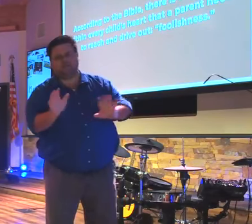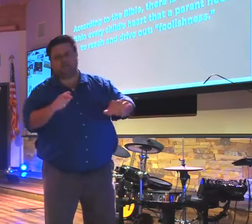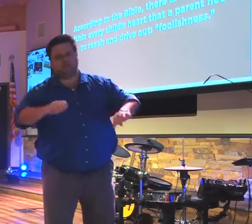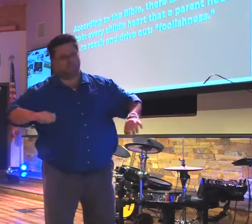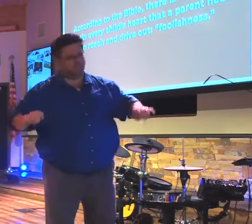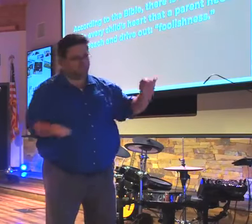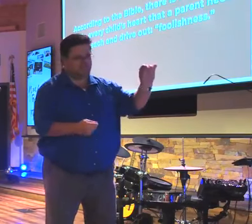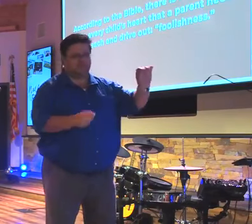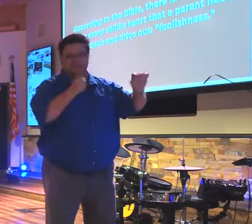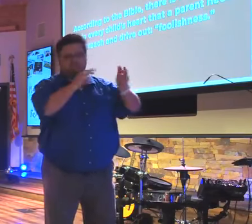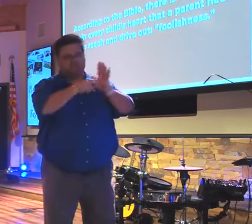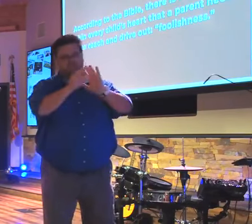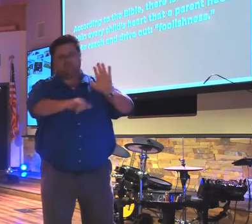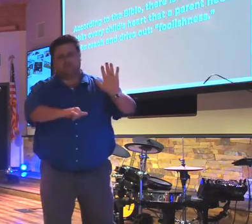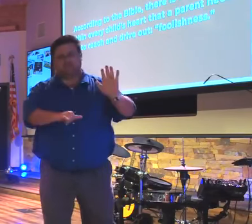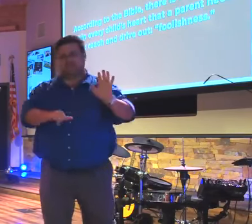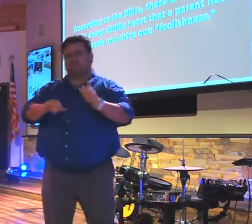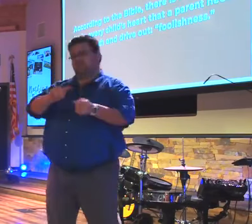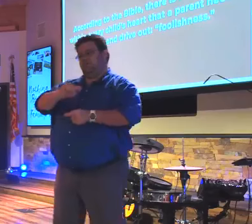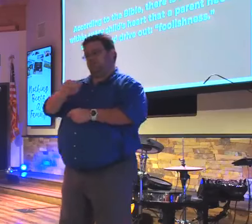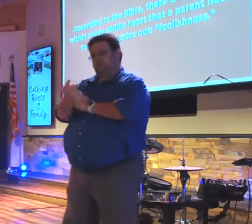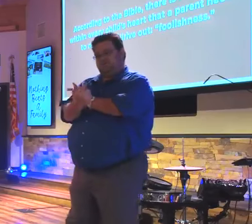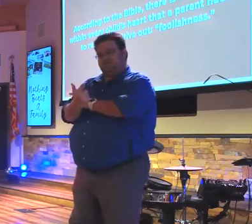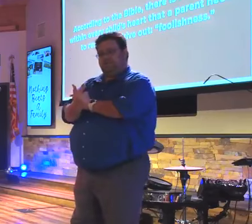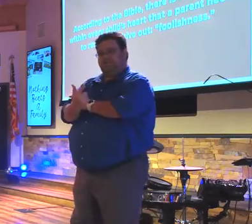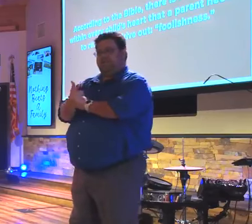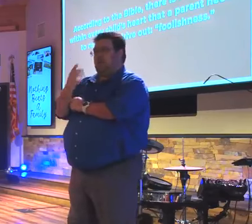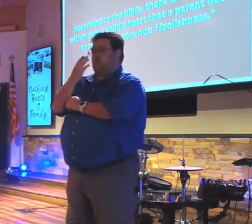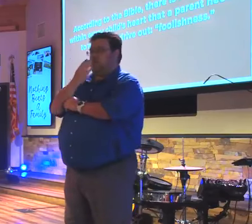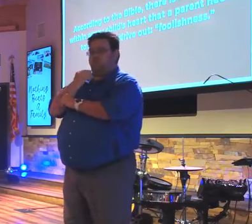time, the translators translated that Hebrew word